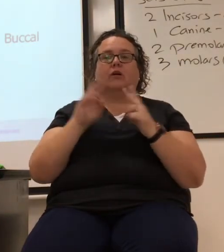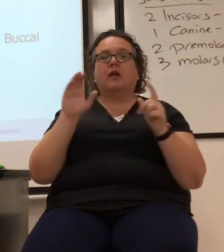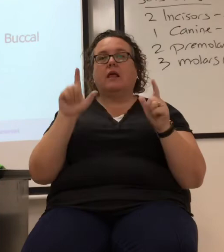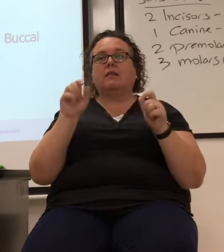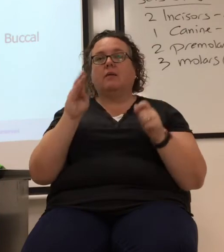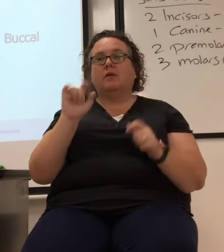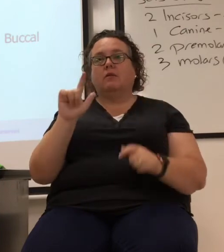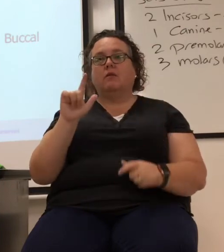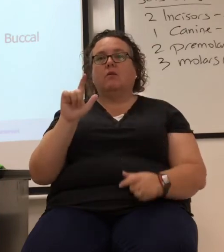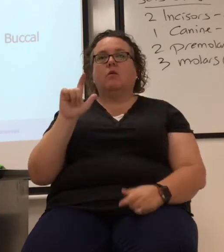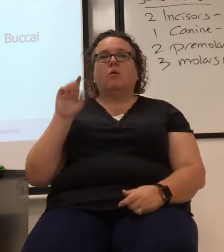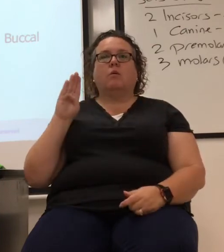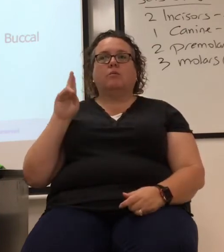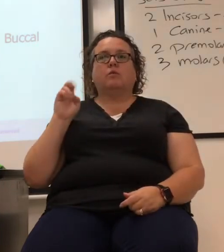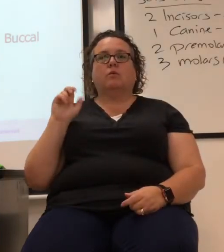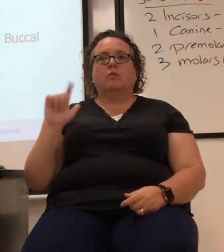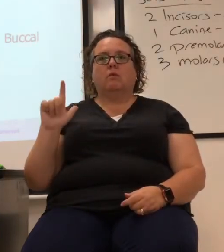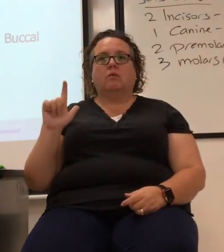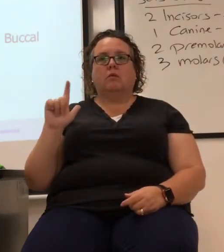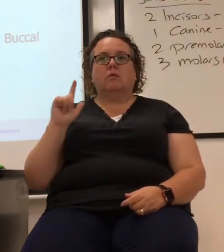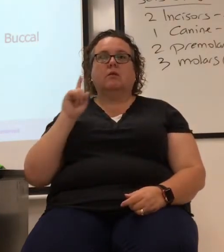labial or buccal.